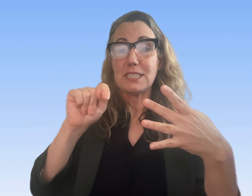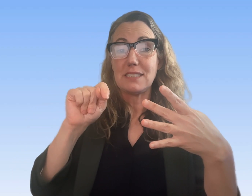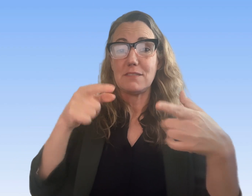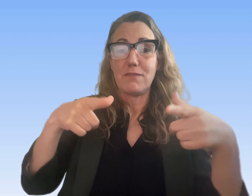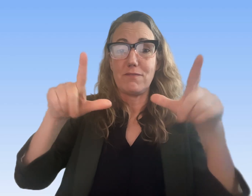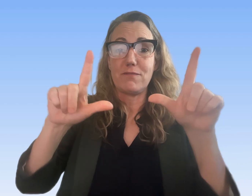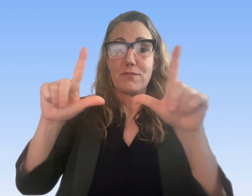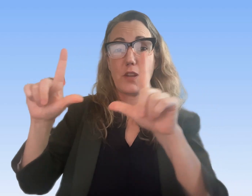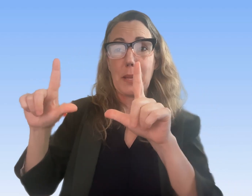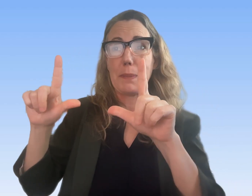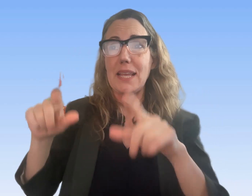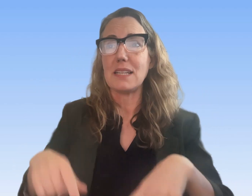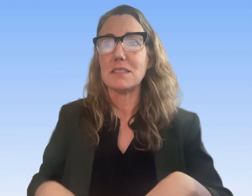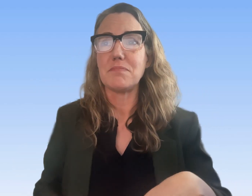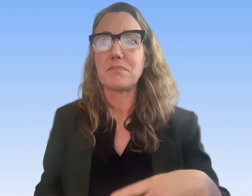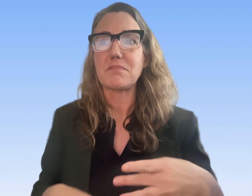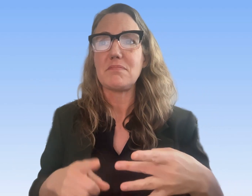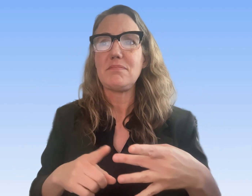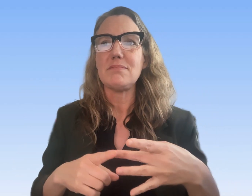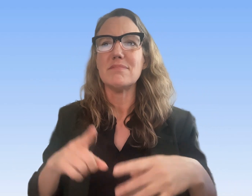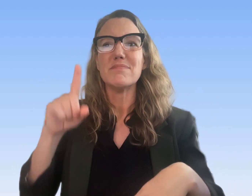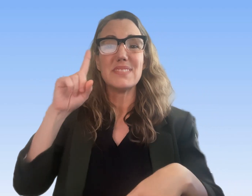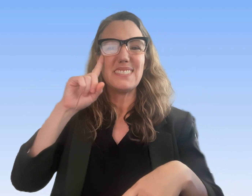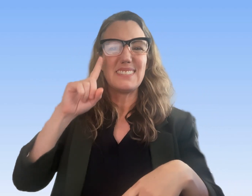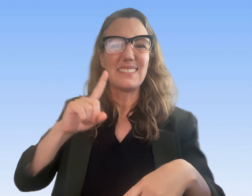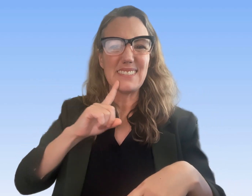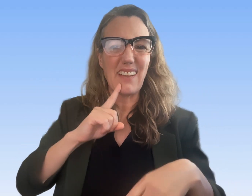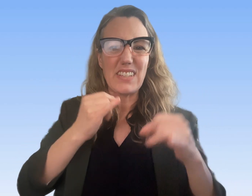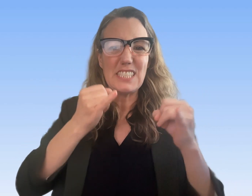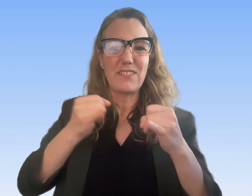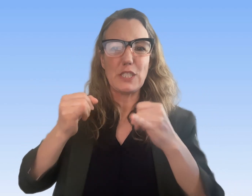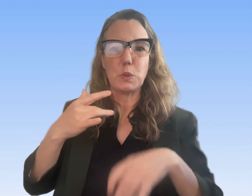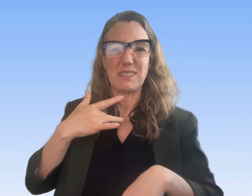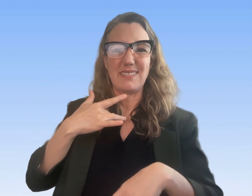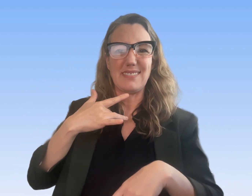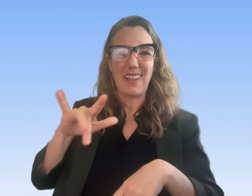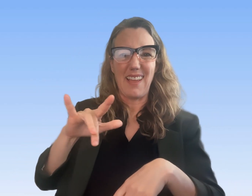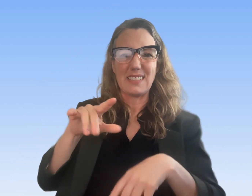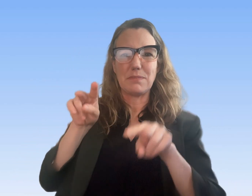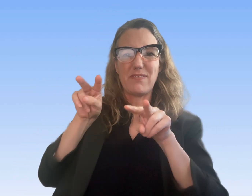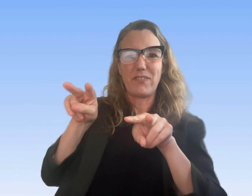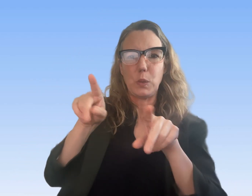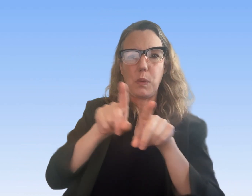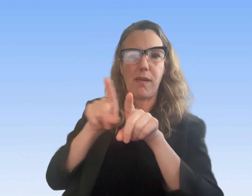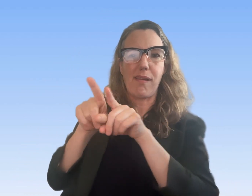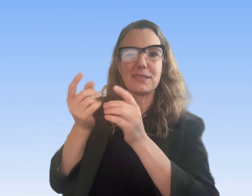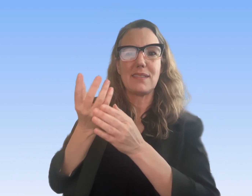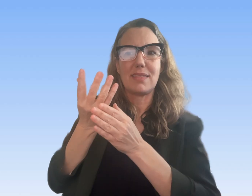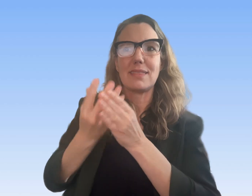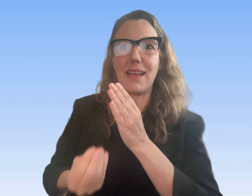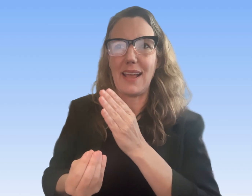Different framing. Deaf individuals tend viewed as